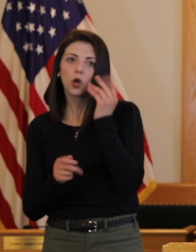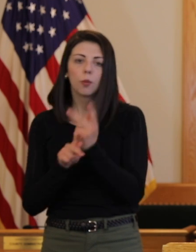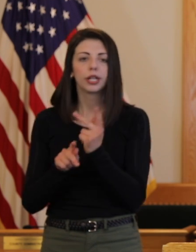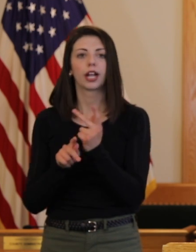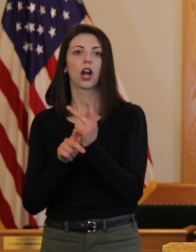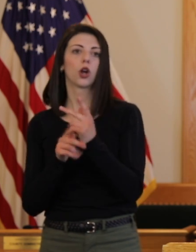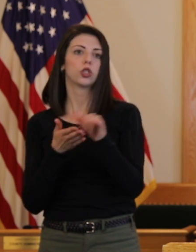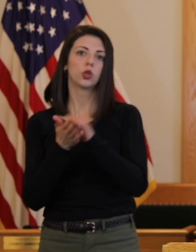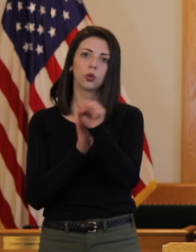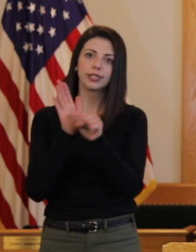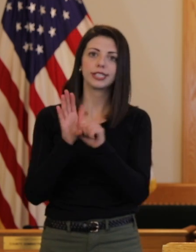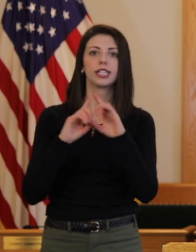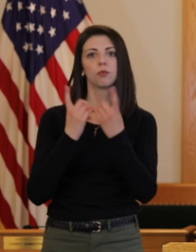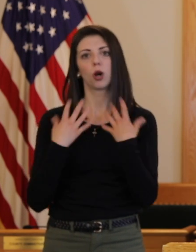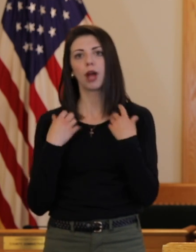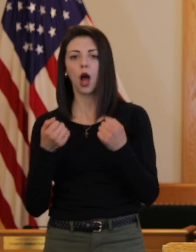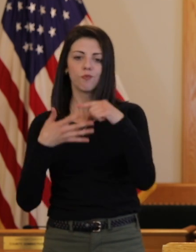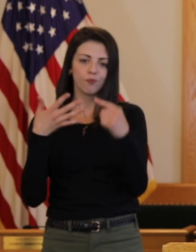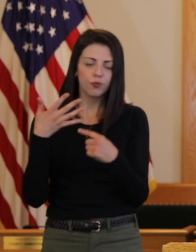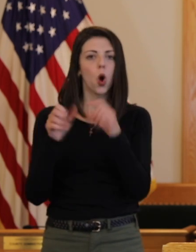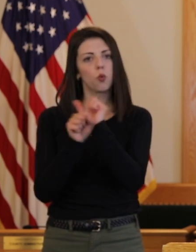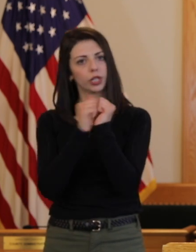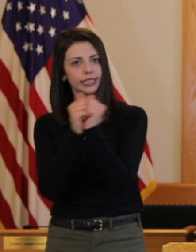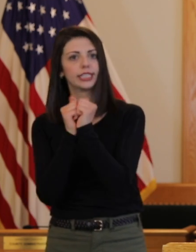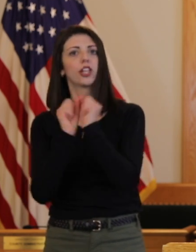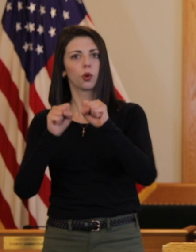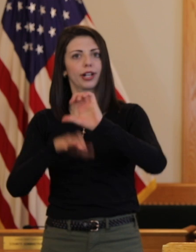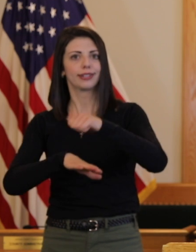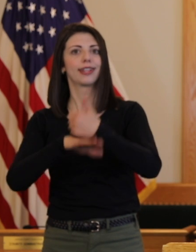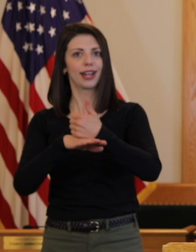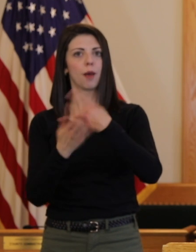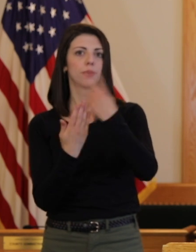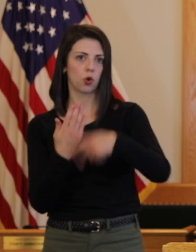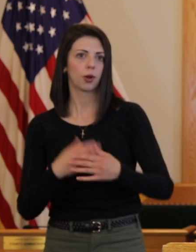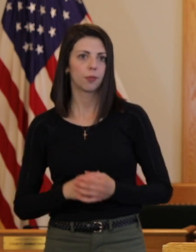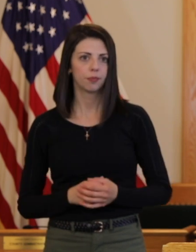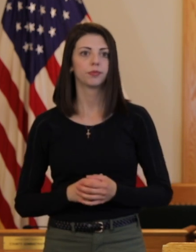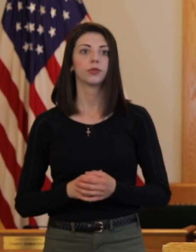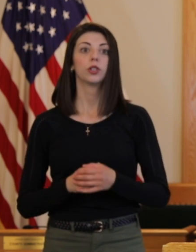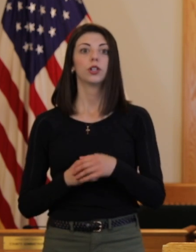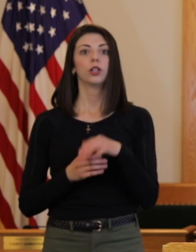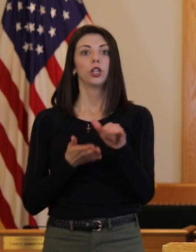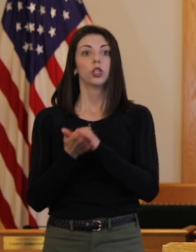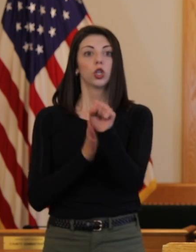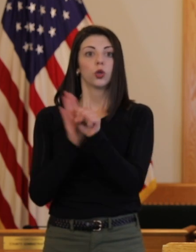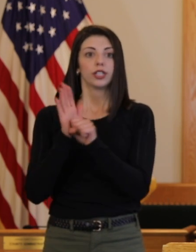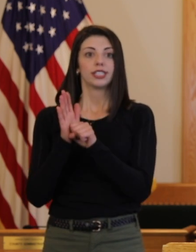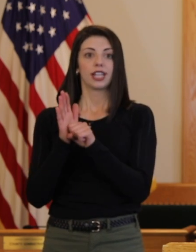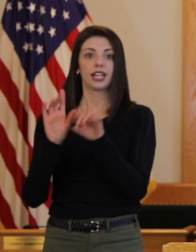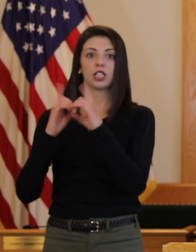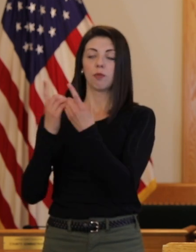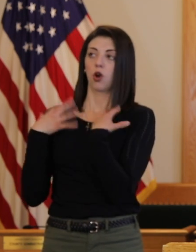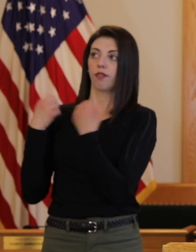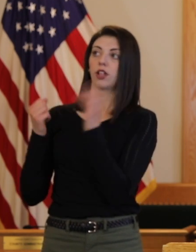York State Department of Health to implement these initiatives. The New York State Health Department will be coming to the county to test nursing home